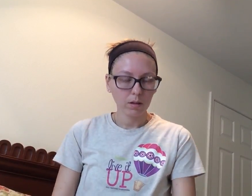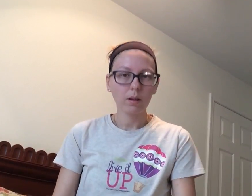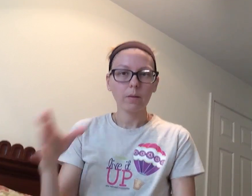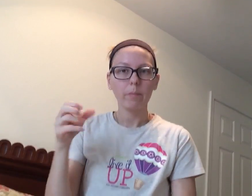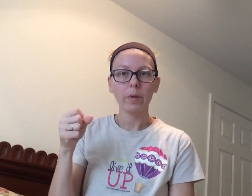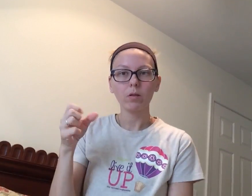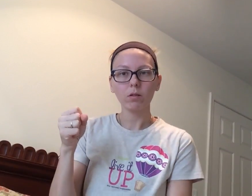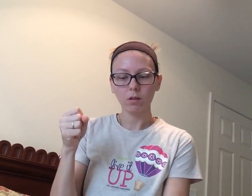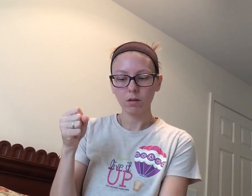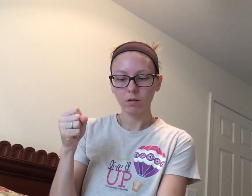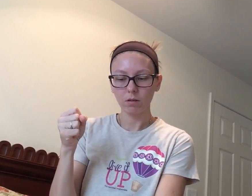Milk.